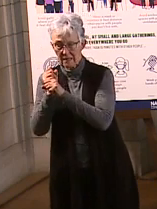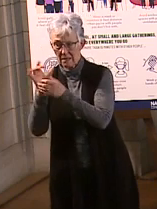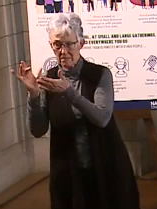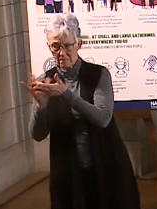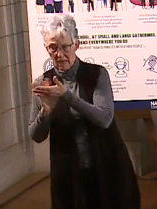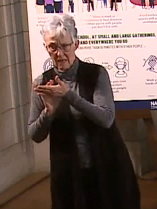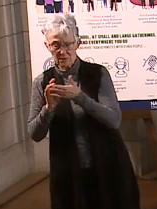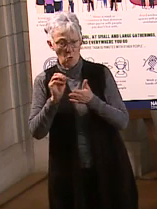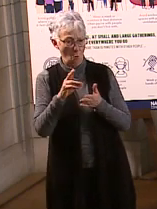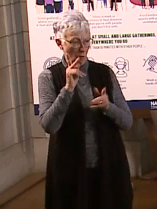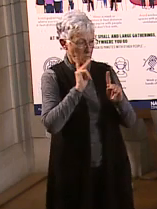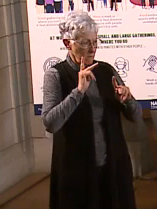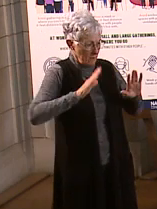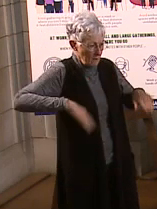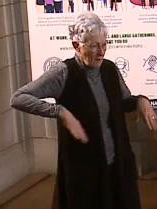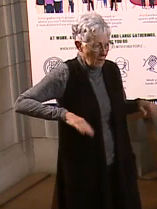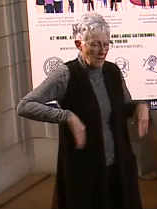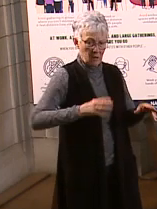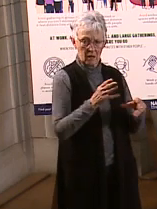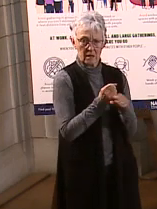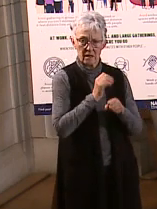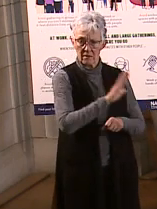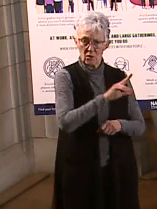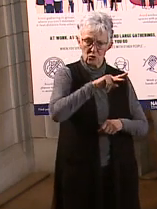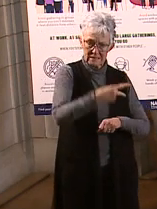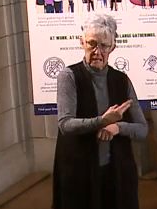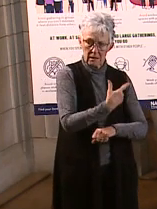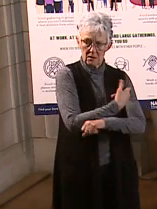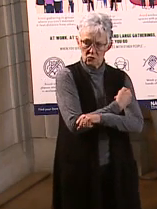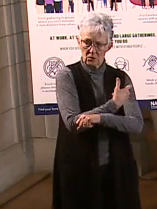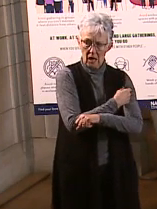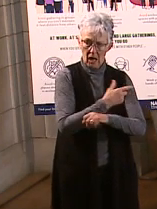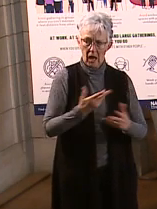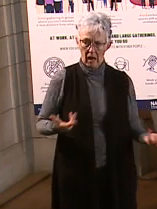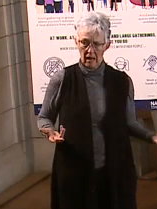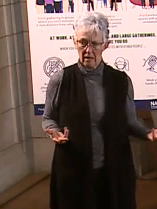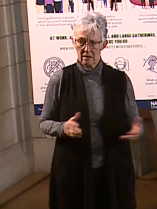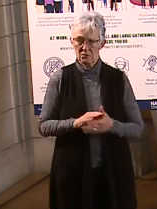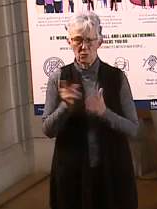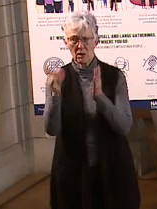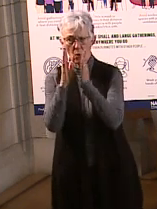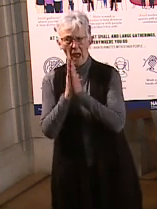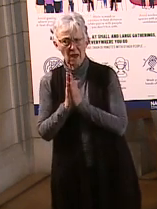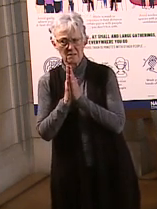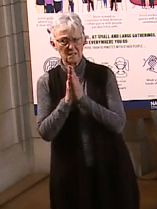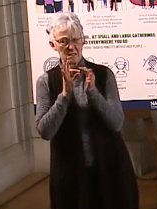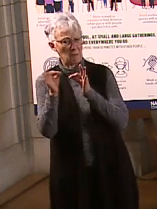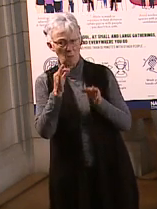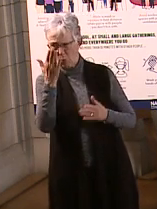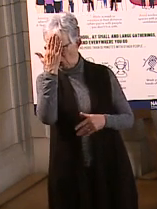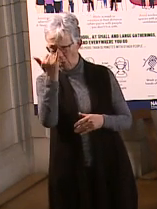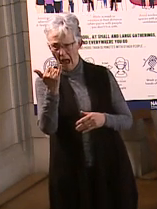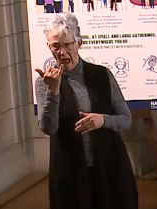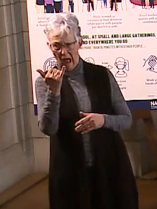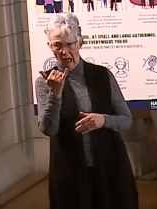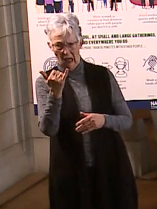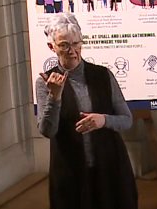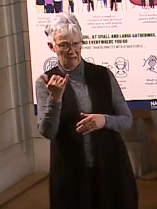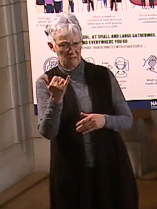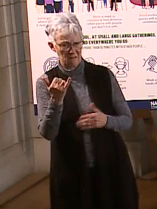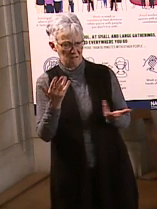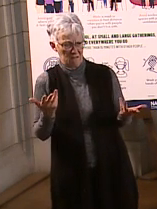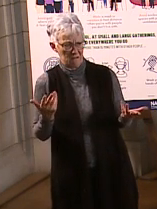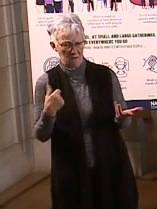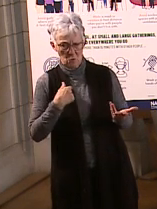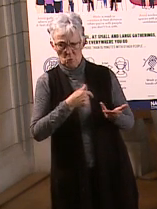their second doses for our healthcare workers who were first in line? So they're seeking some explanation. Actually, Julie, I got to tell you, I think your numbers are wrong. I